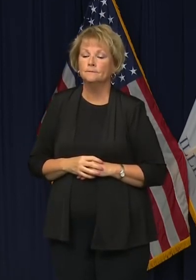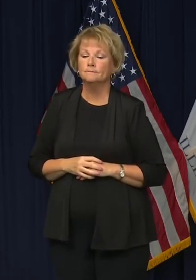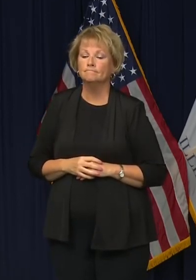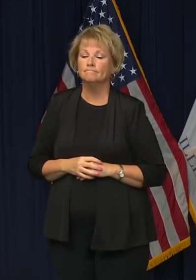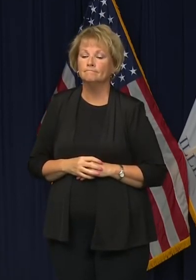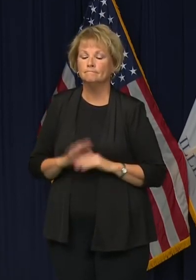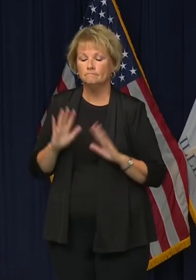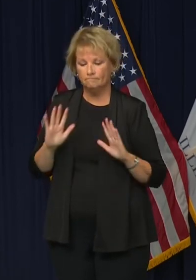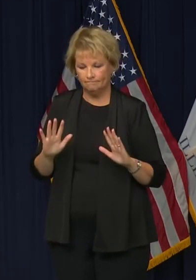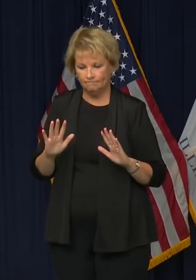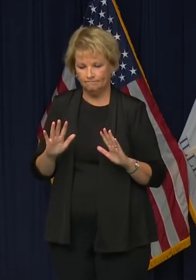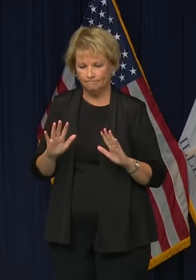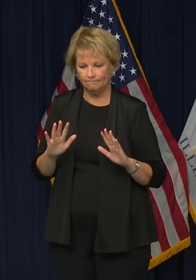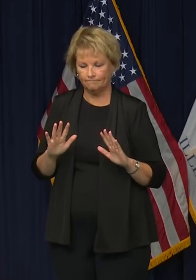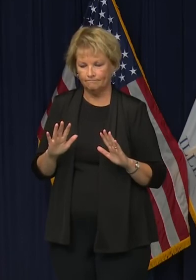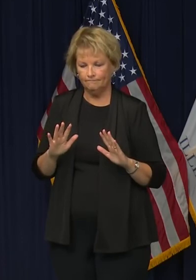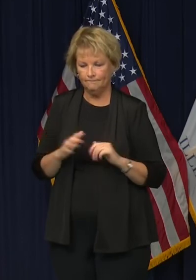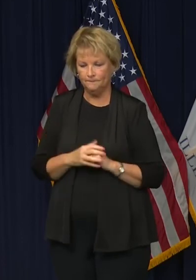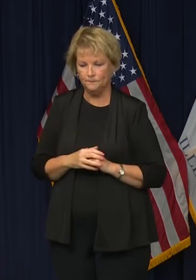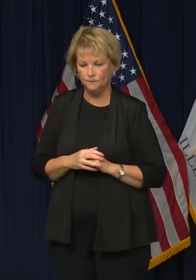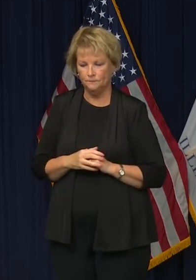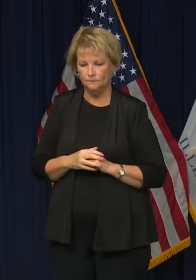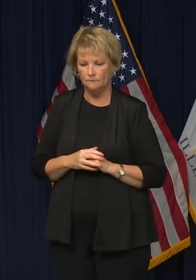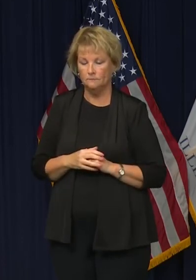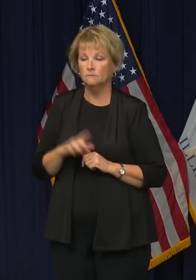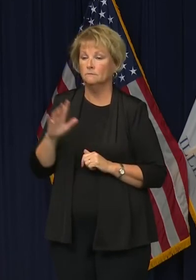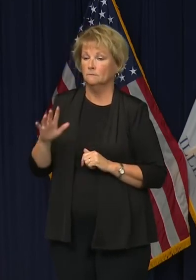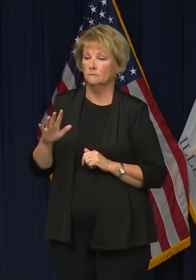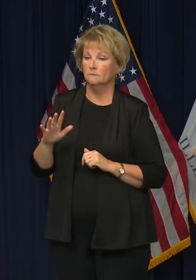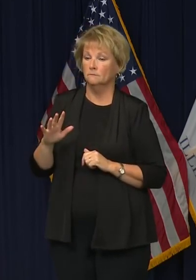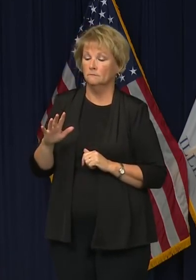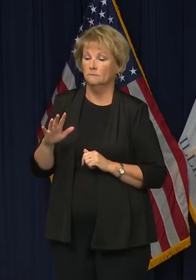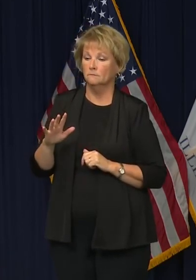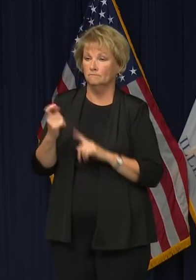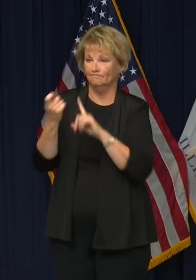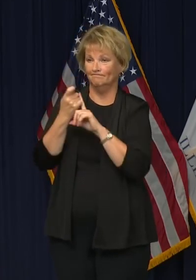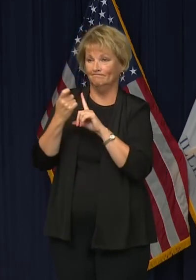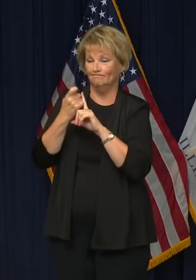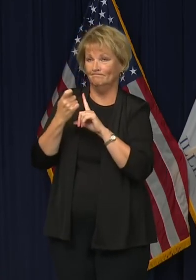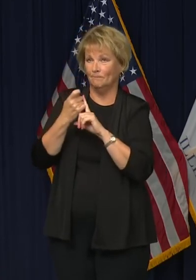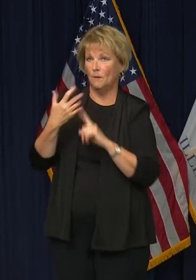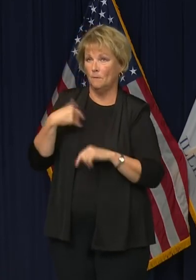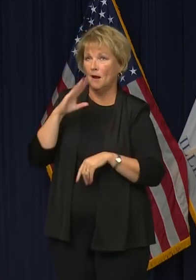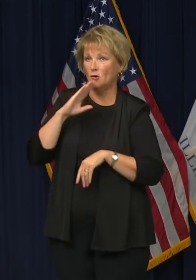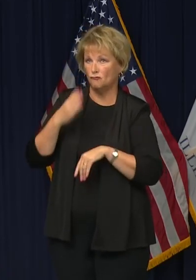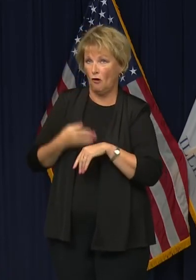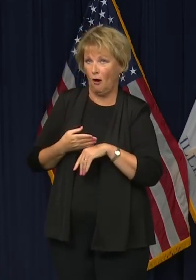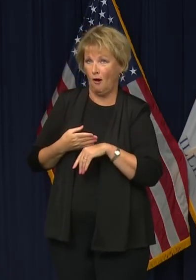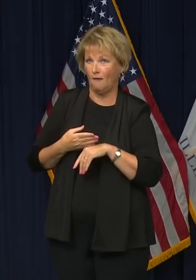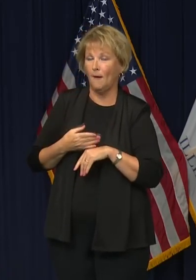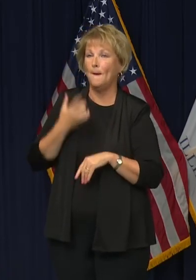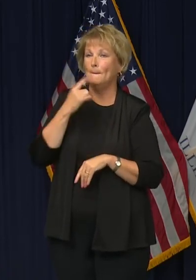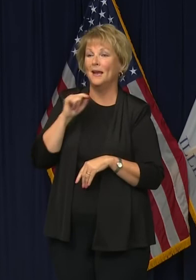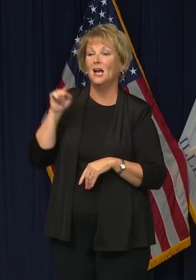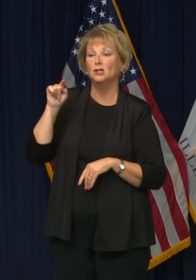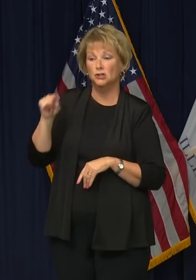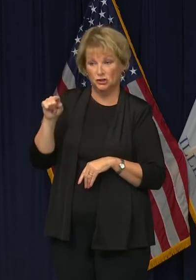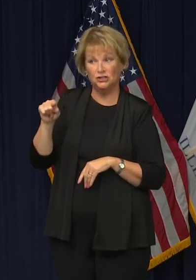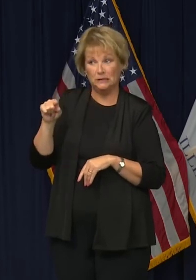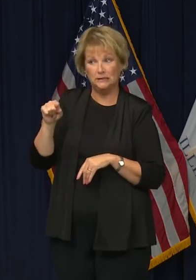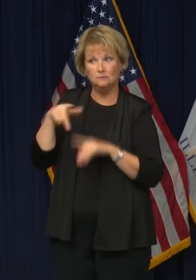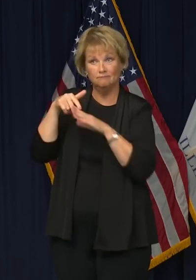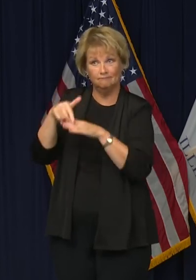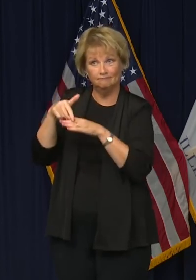let me begin by saying that attacking my daughter for playing in a sport that is